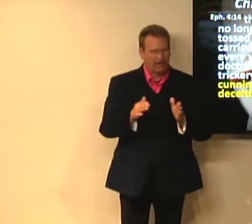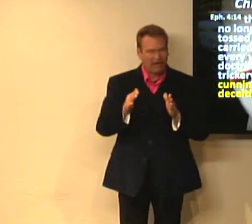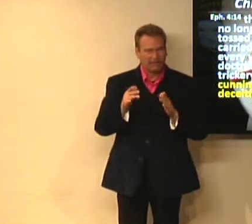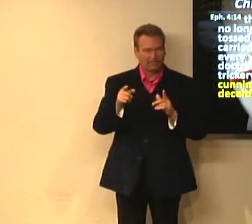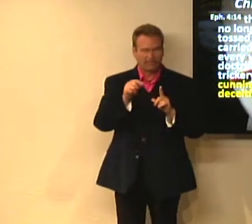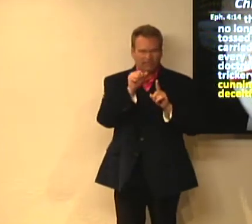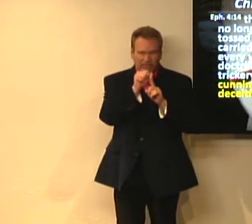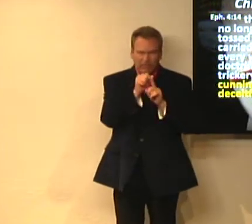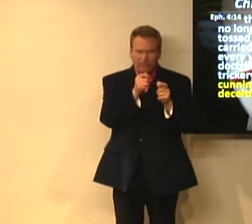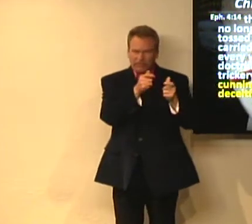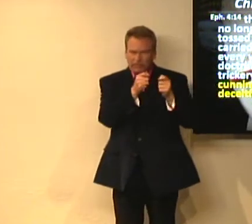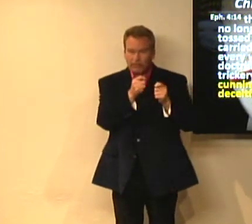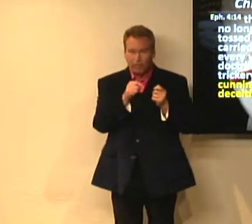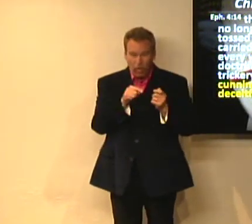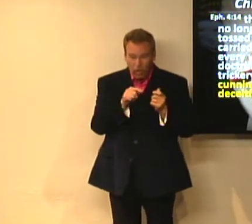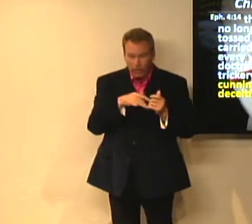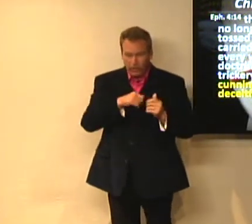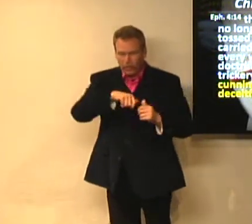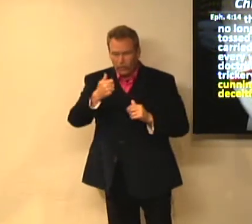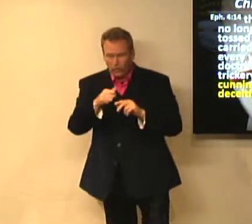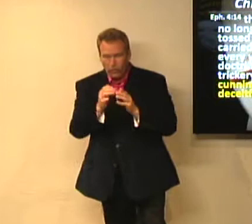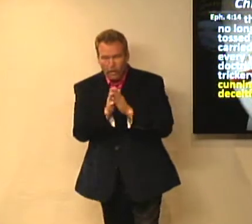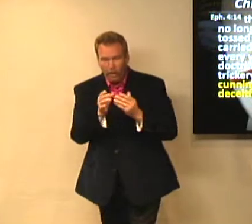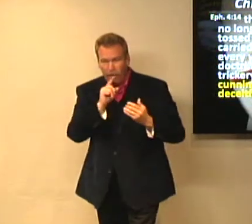And the cunning craftiness of deceitful plotting.